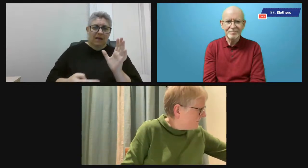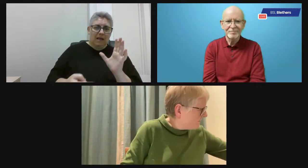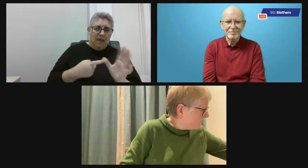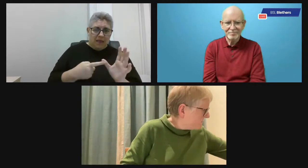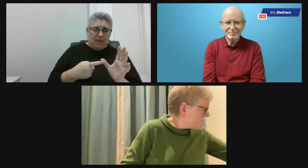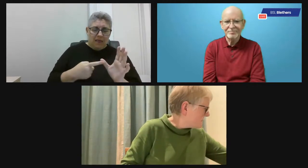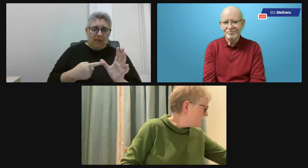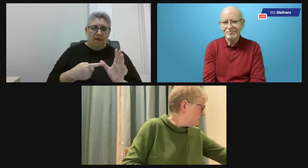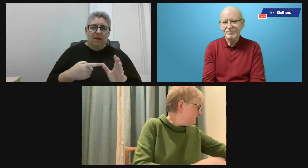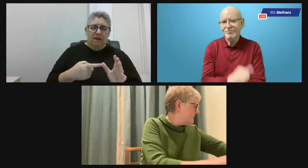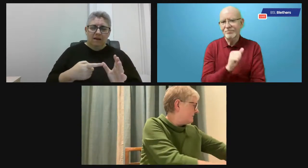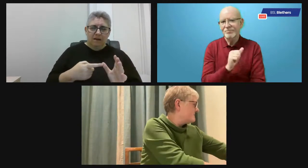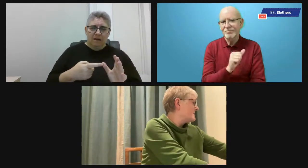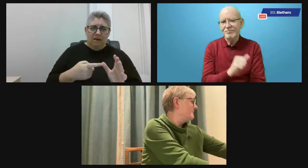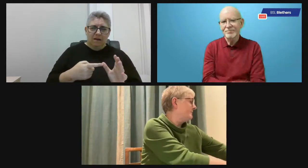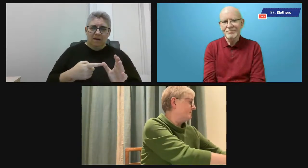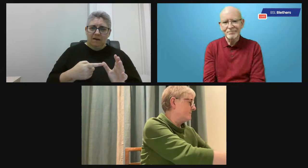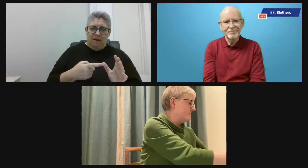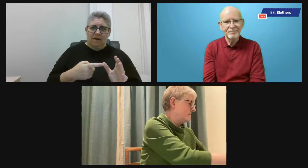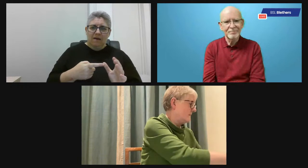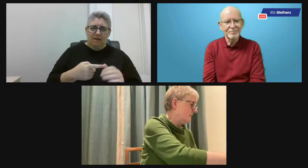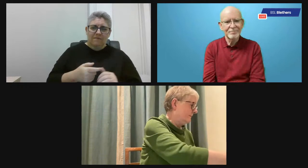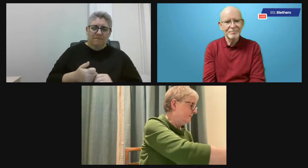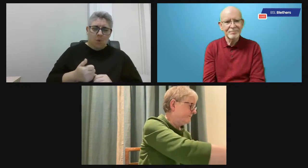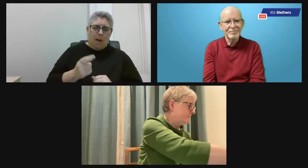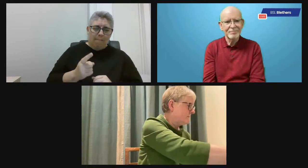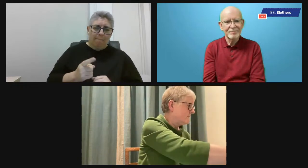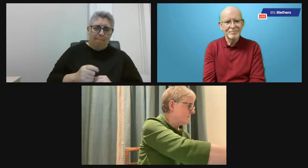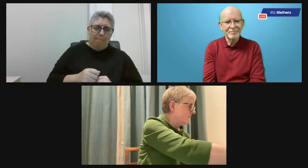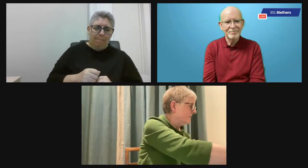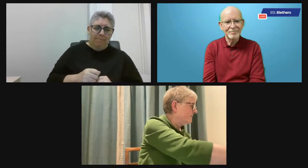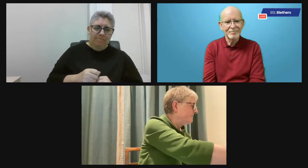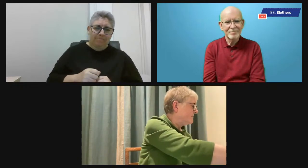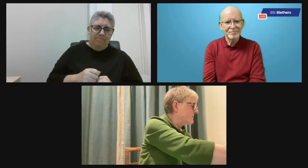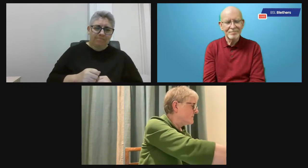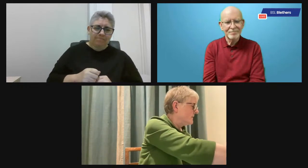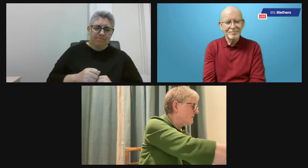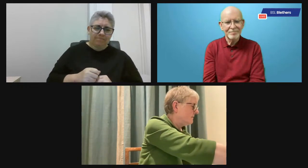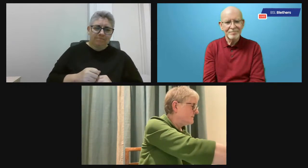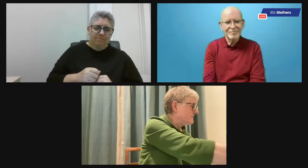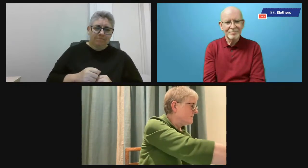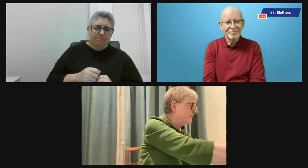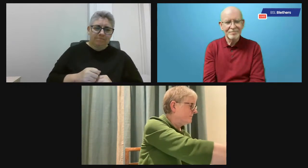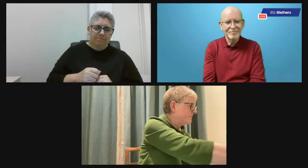2006. Let me see if I can find the point at which they're added.